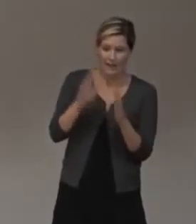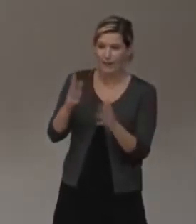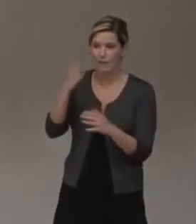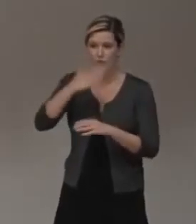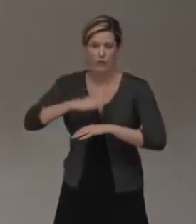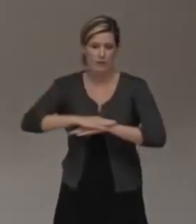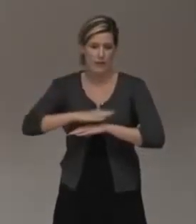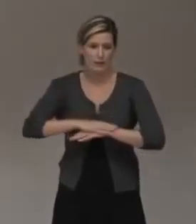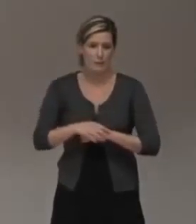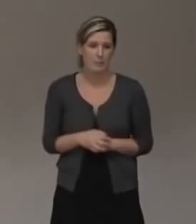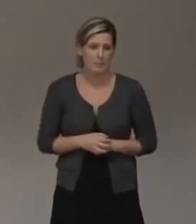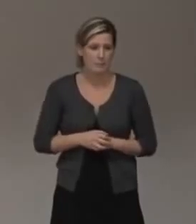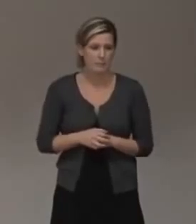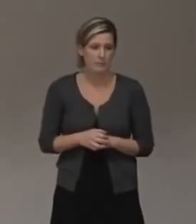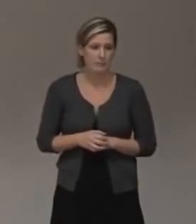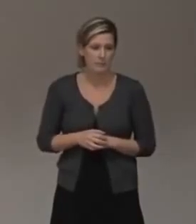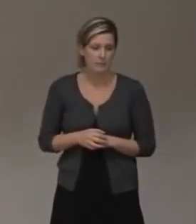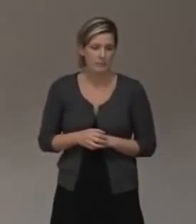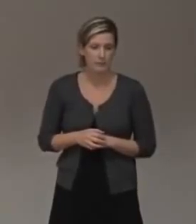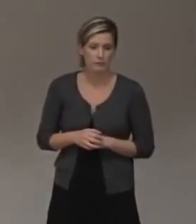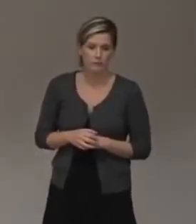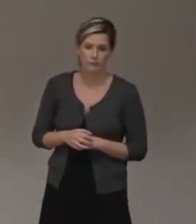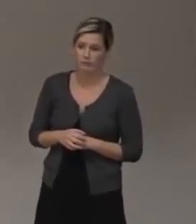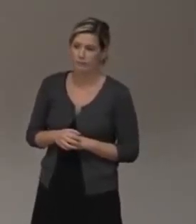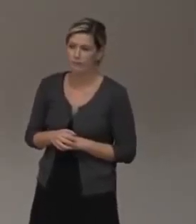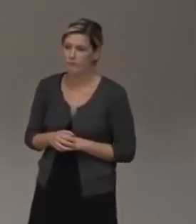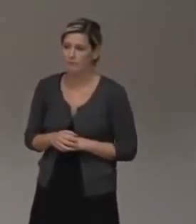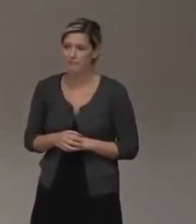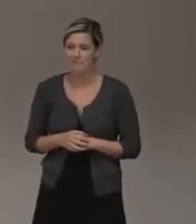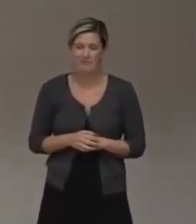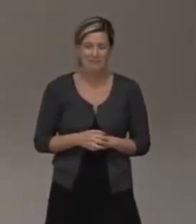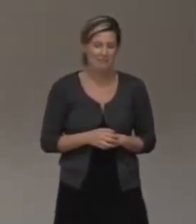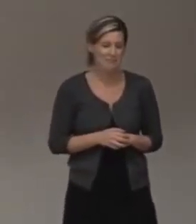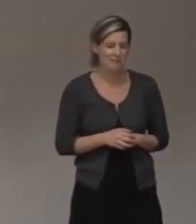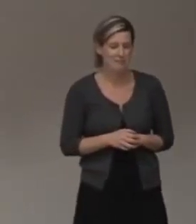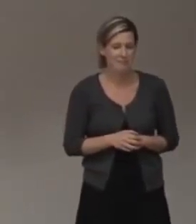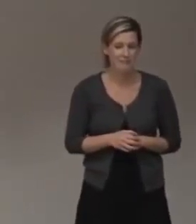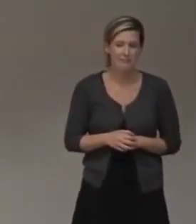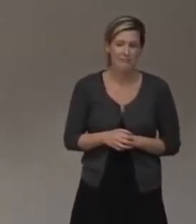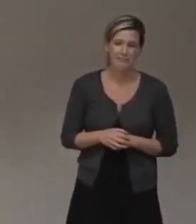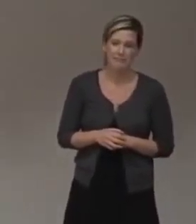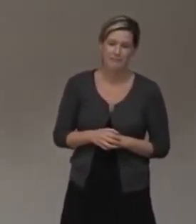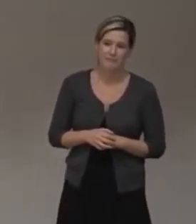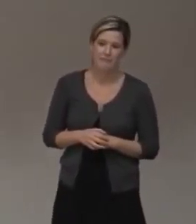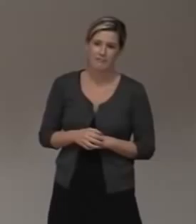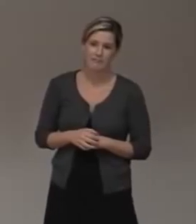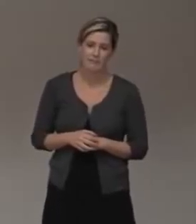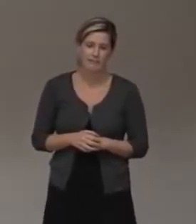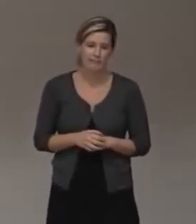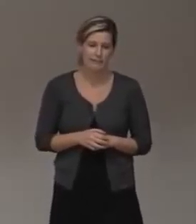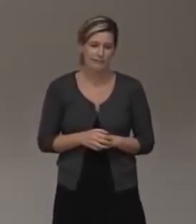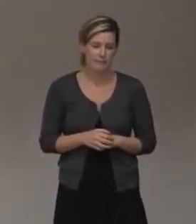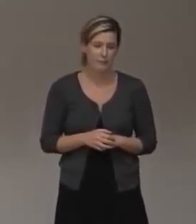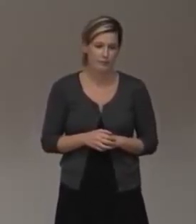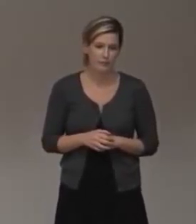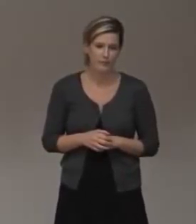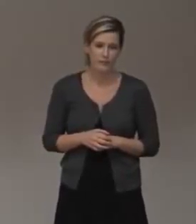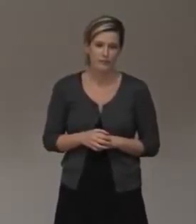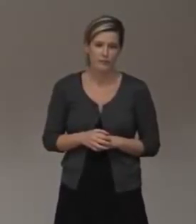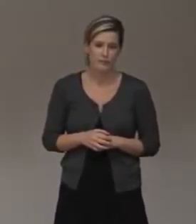desk. So, having said that, it is a very distinct